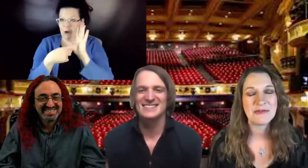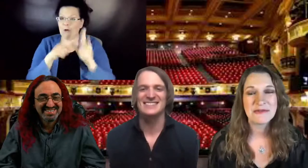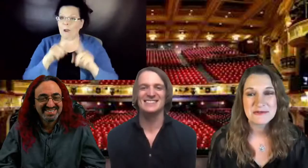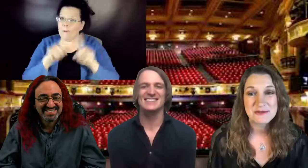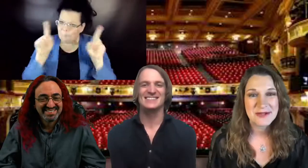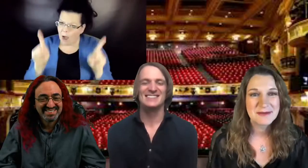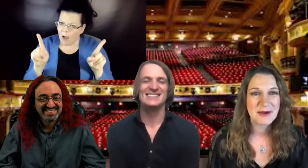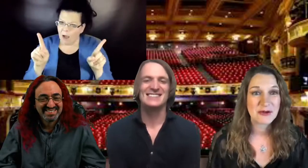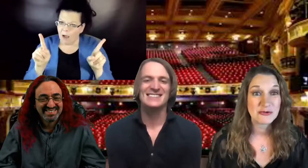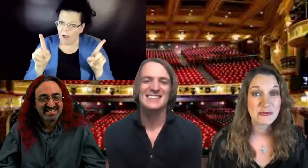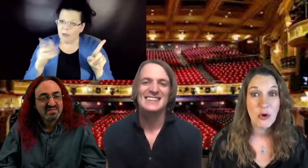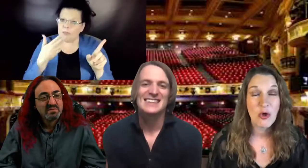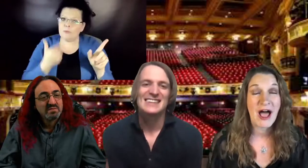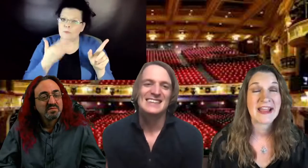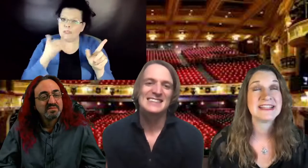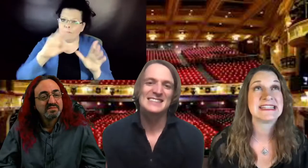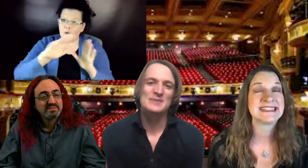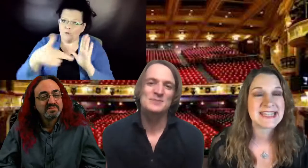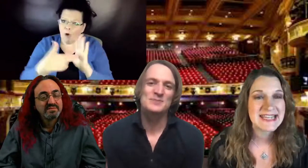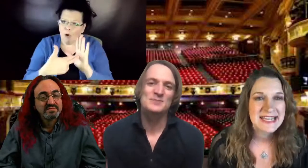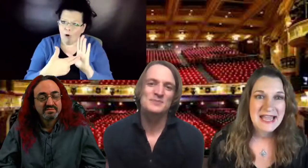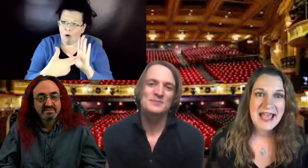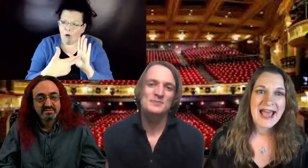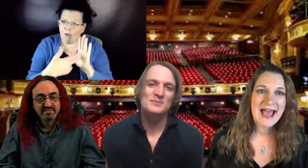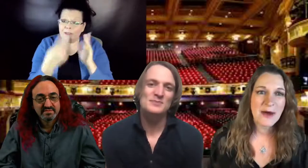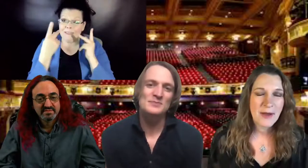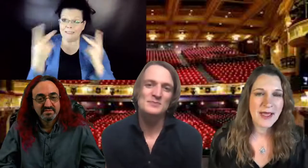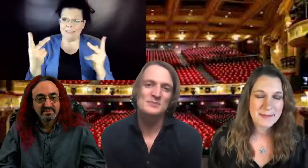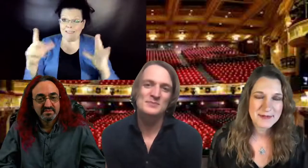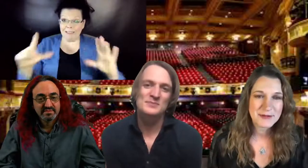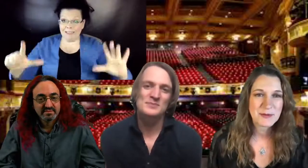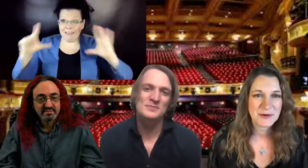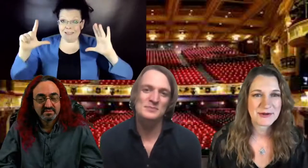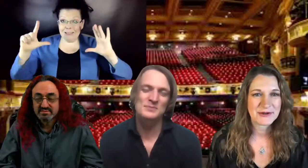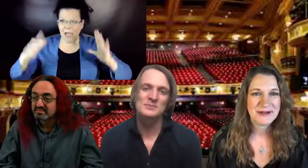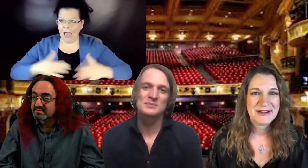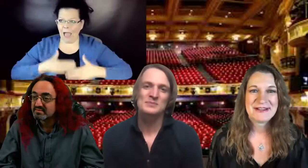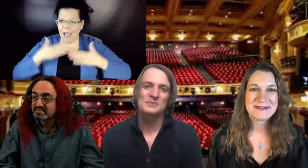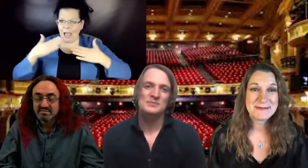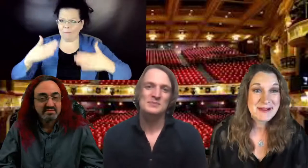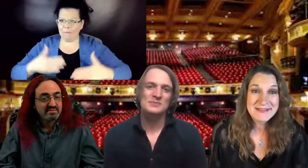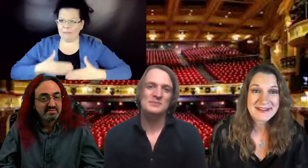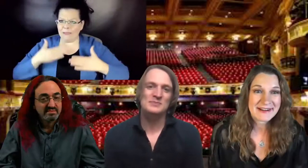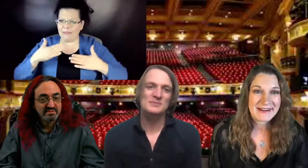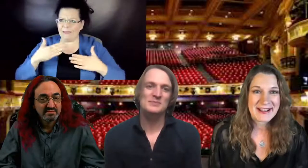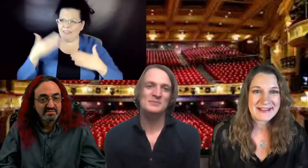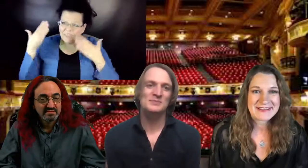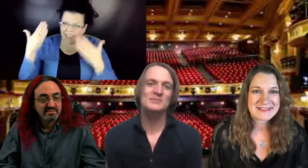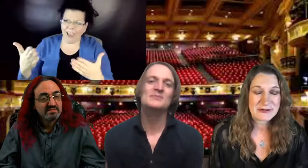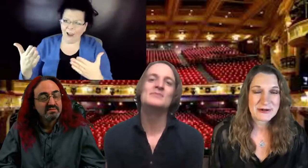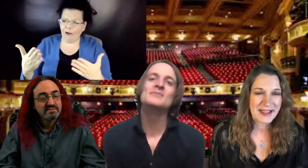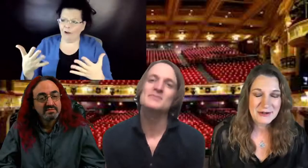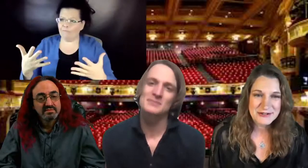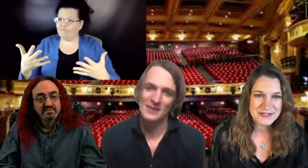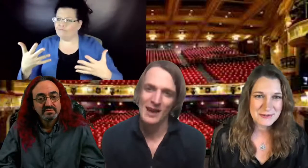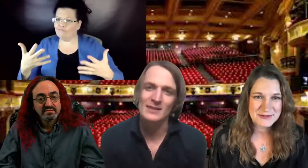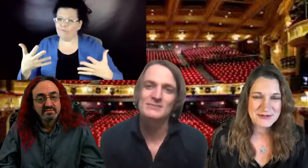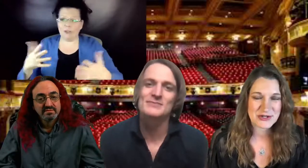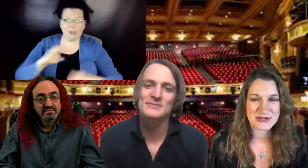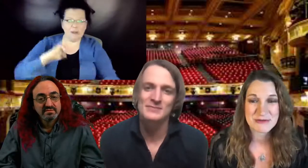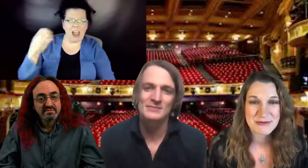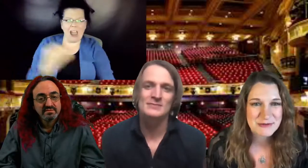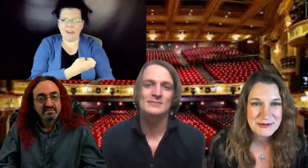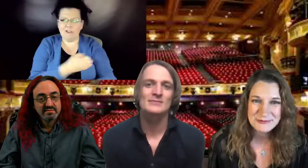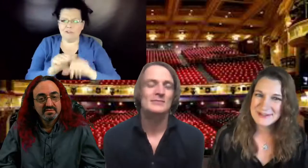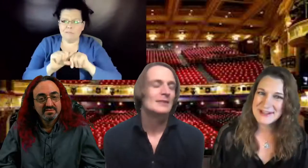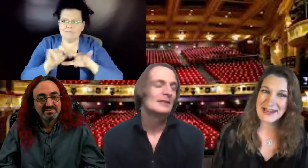that was so sweet about your role. I could see how happy you were to be there. And your energy was